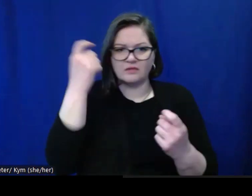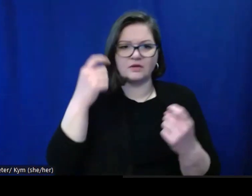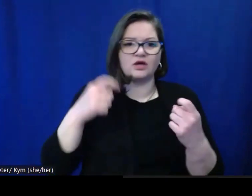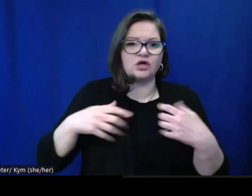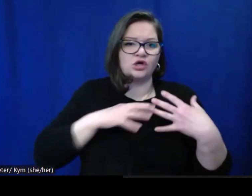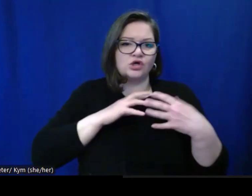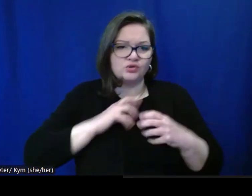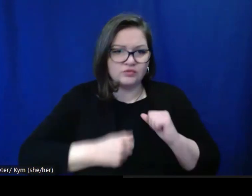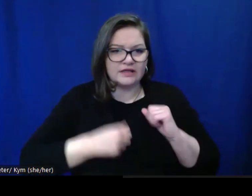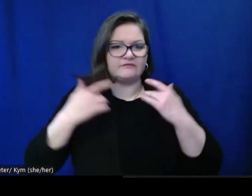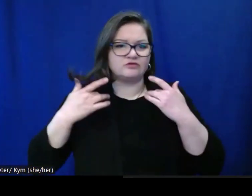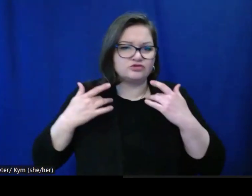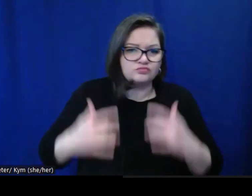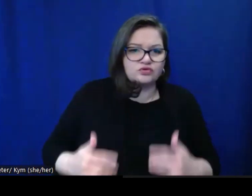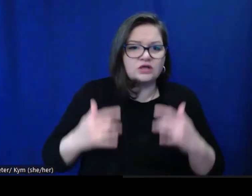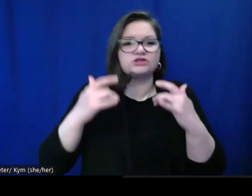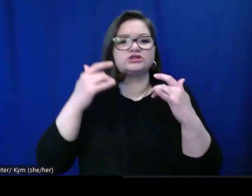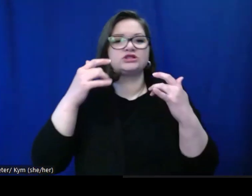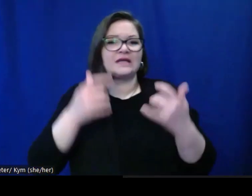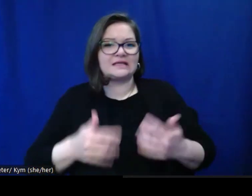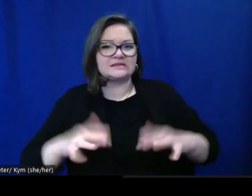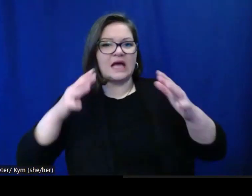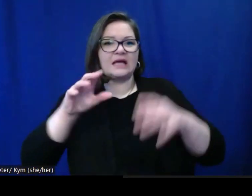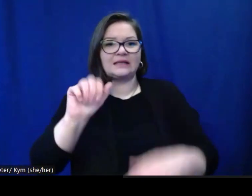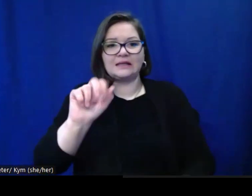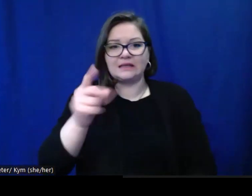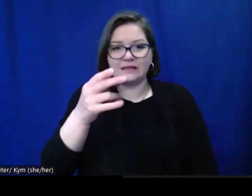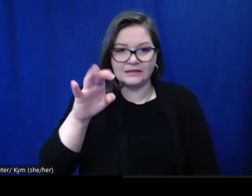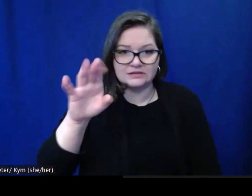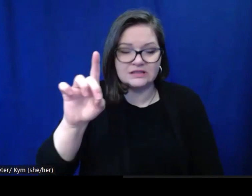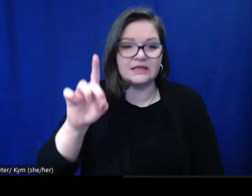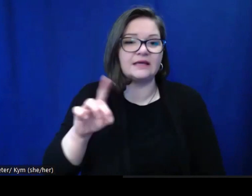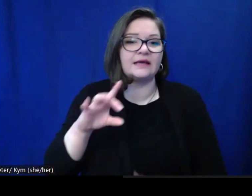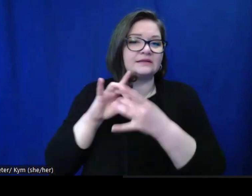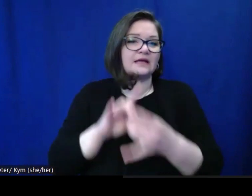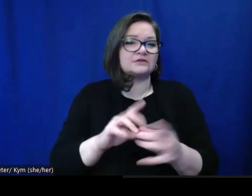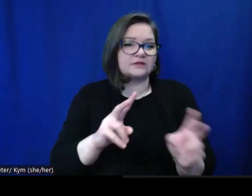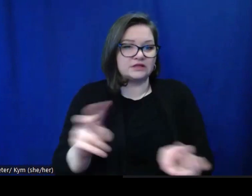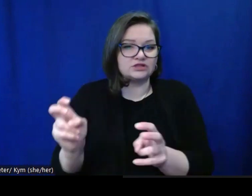and adjustments and transitions. Join me in welcoming Latrice Gray.